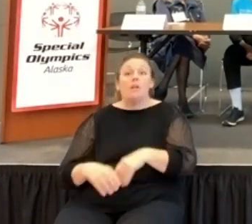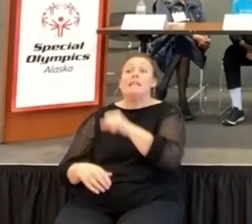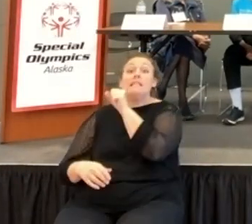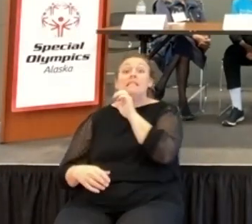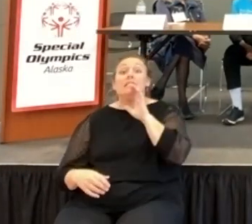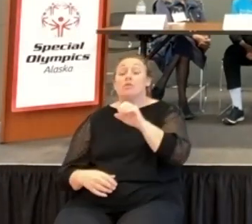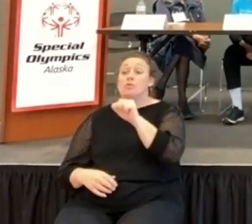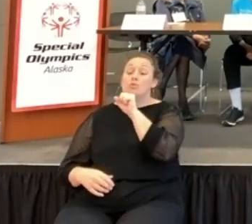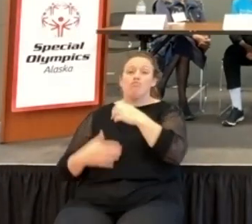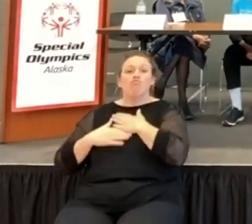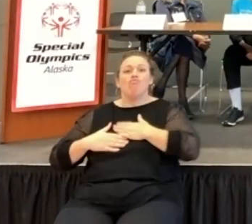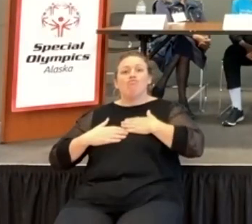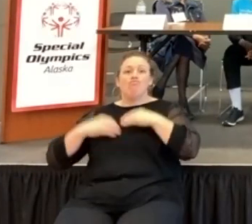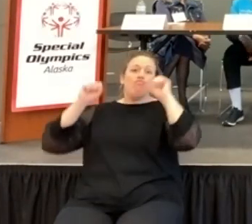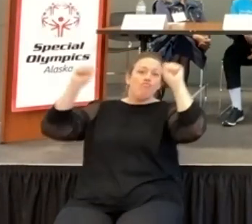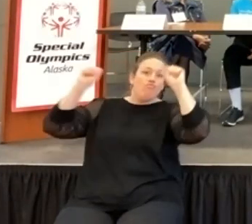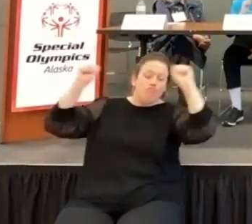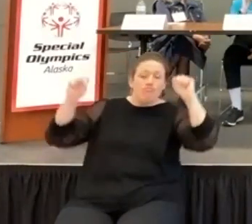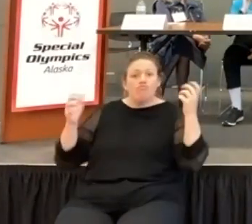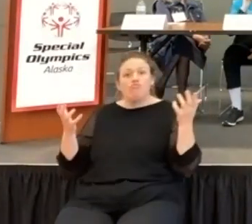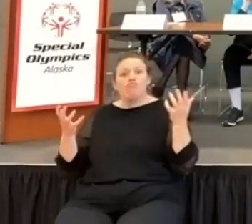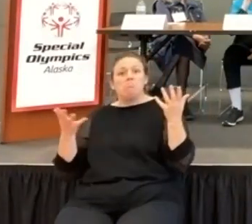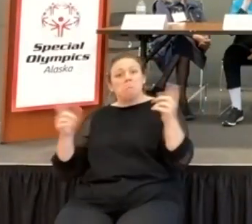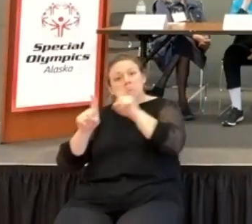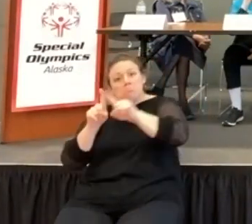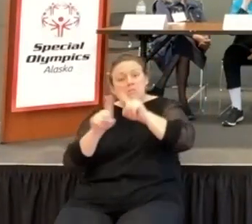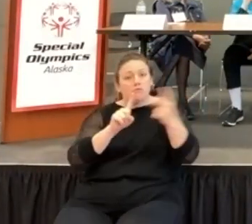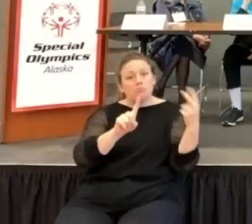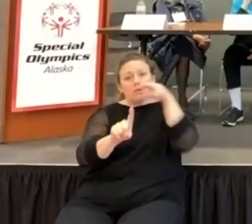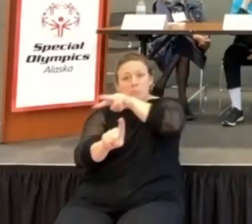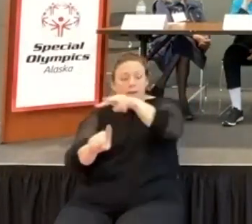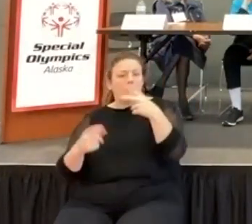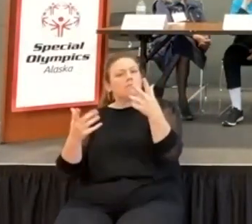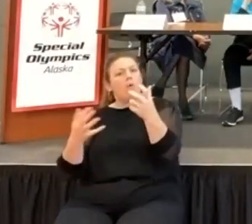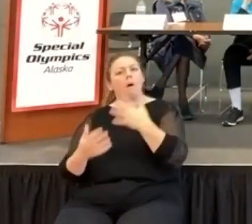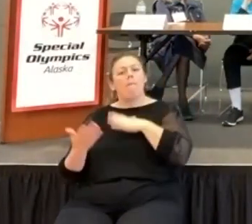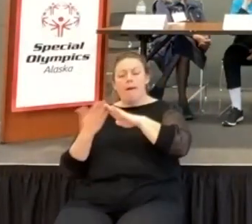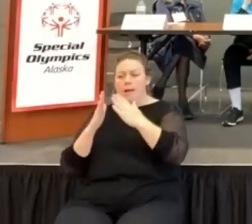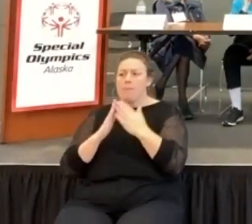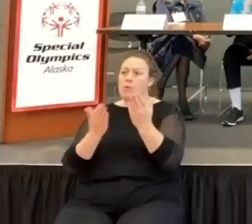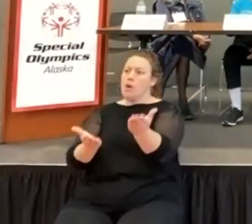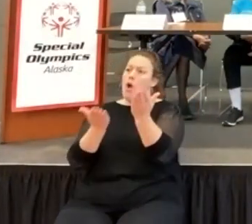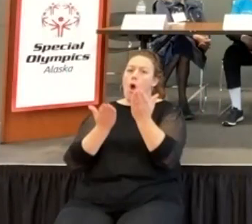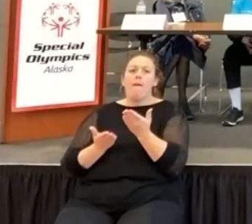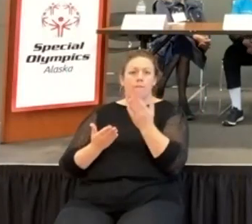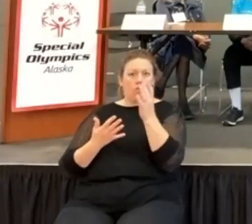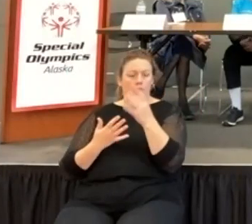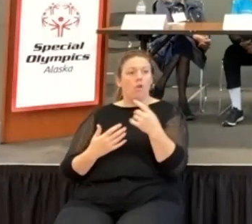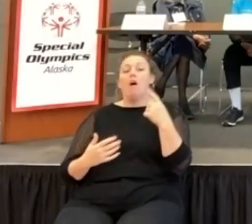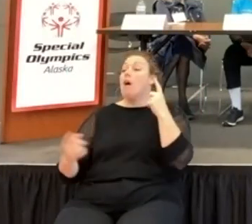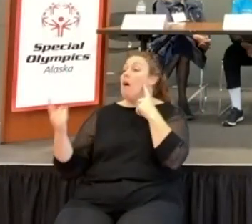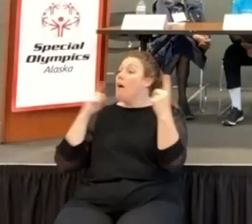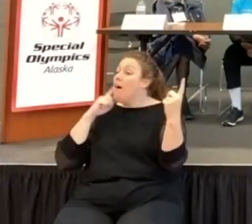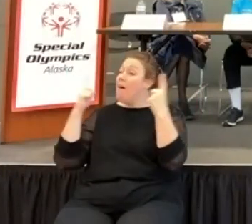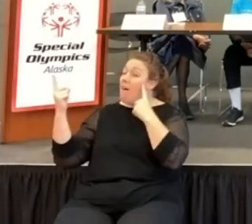would have a different view on things. That's what I'd like to see my community offer me. I hear transportation